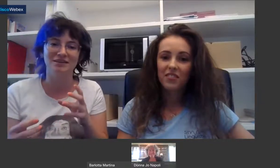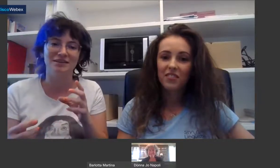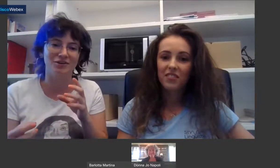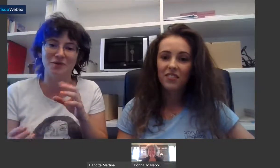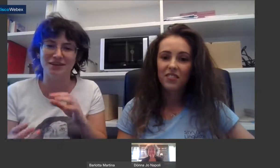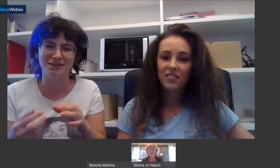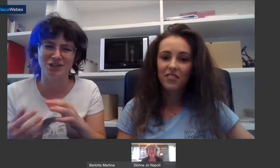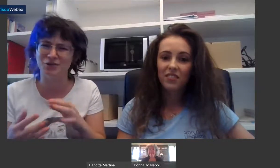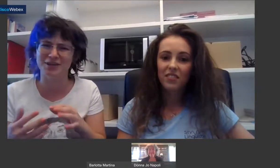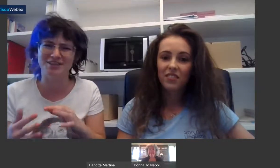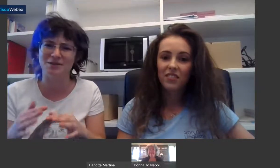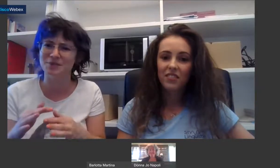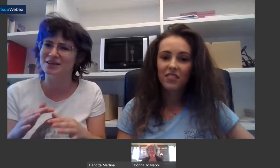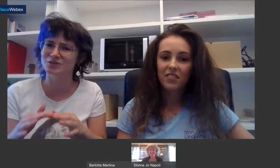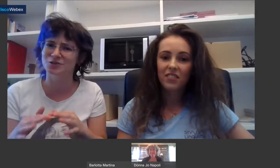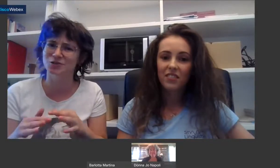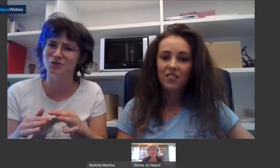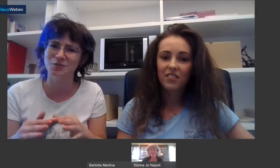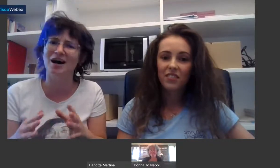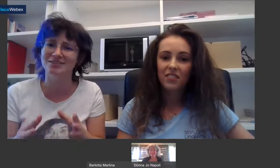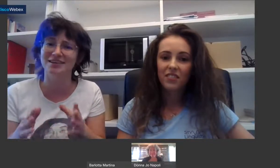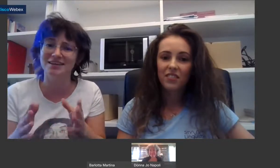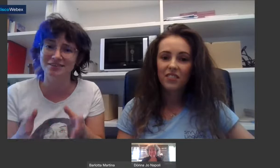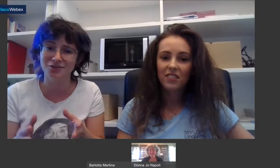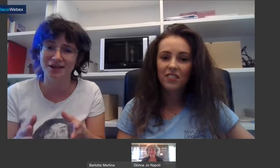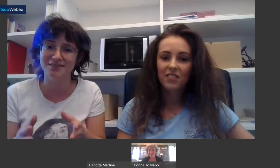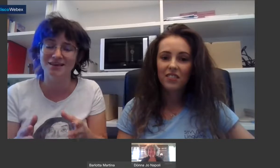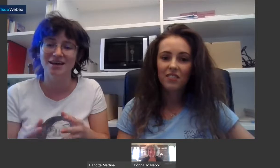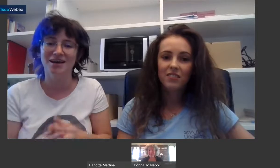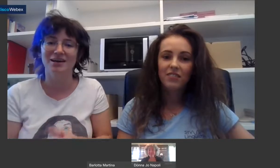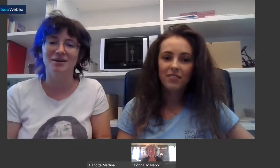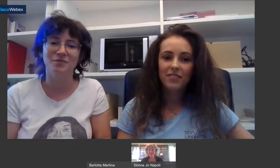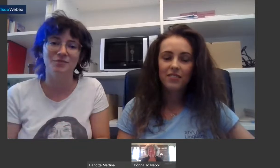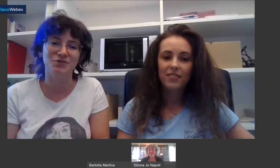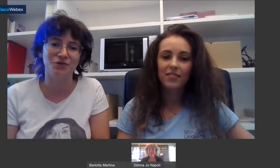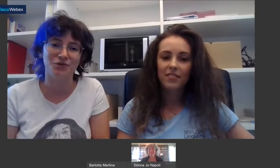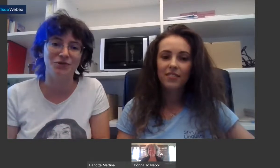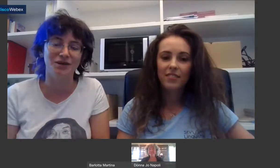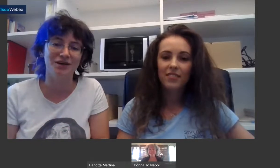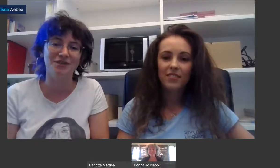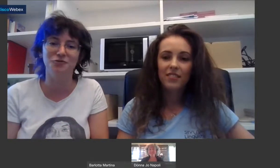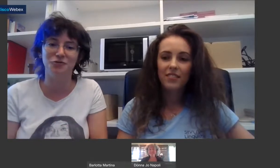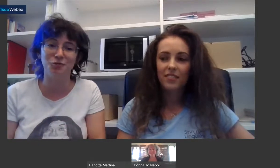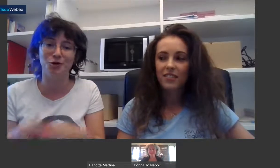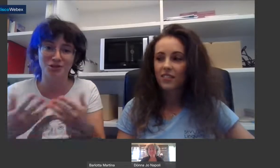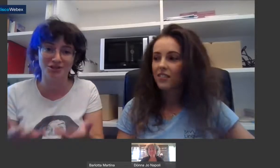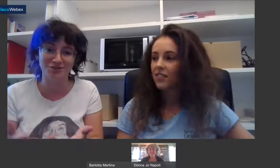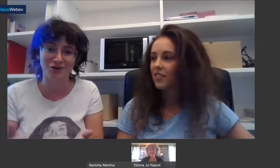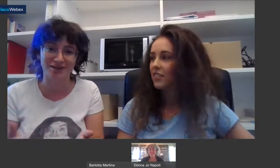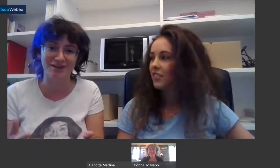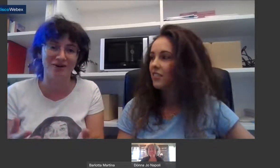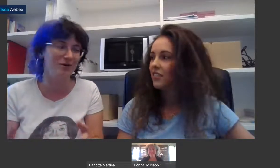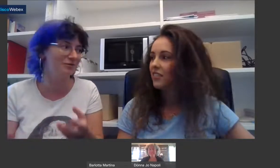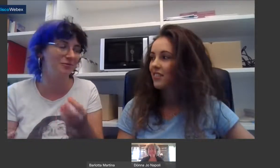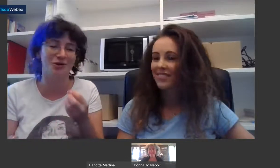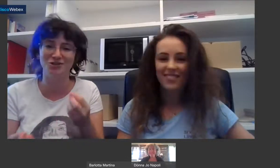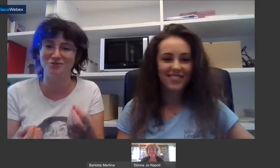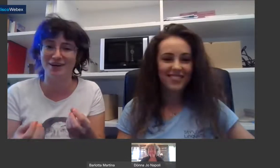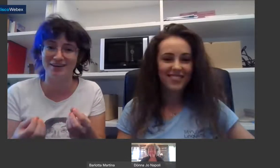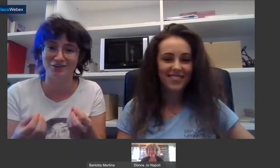the automatically generated subtitles on YouTube aren't that great. So if you're watching this right now and watch via the